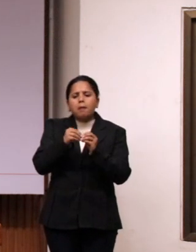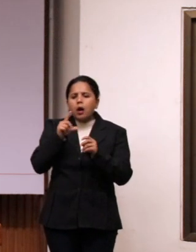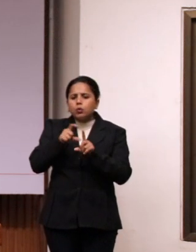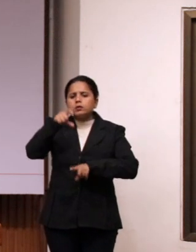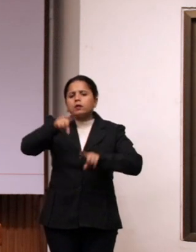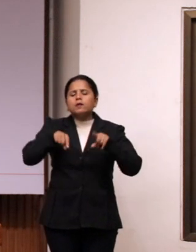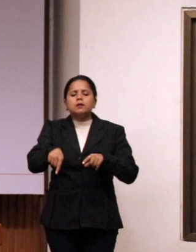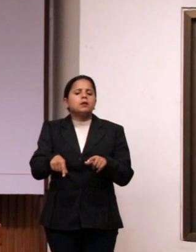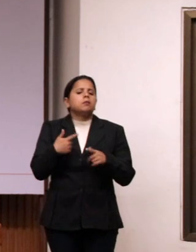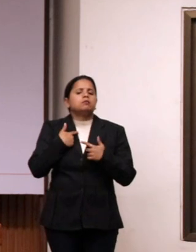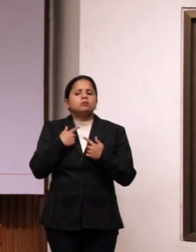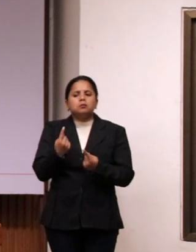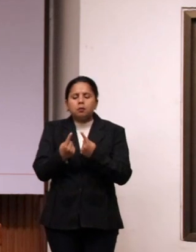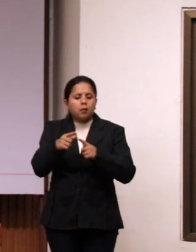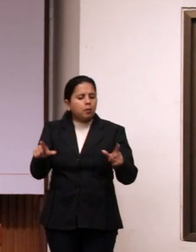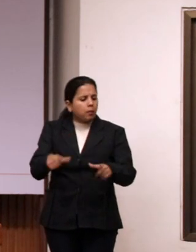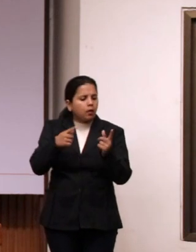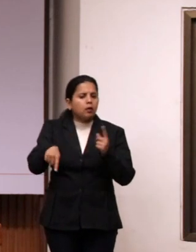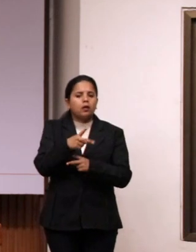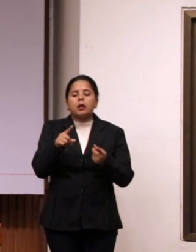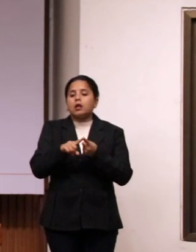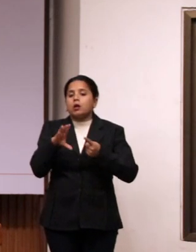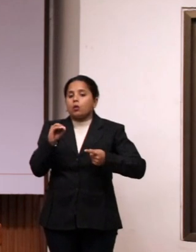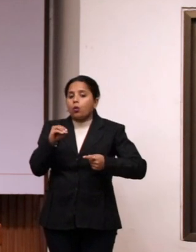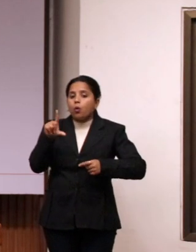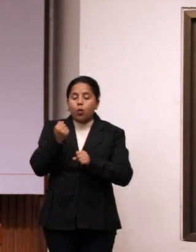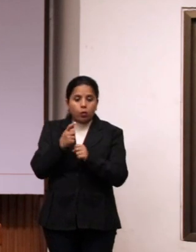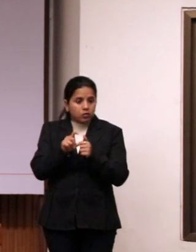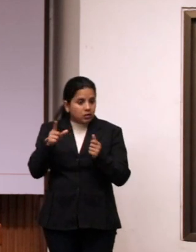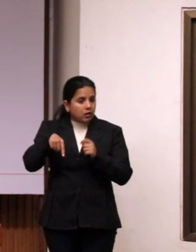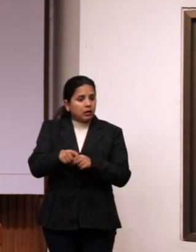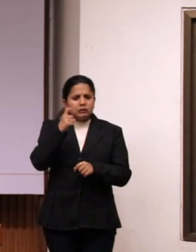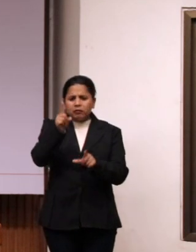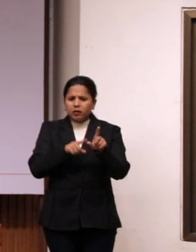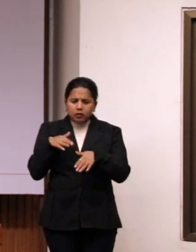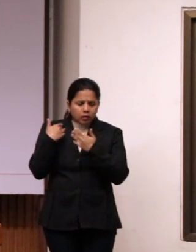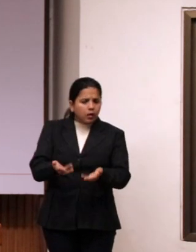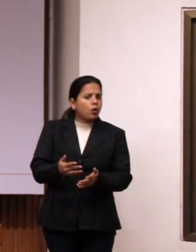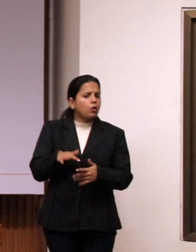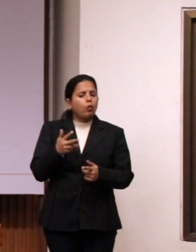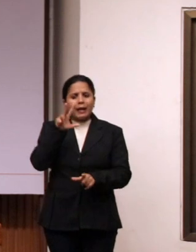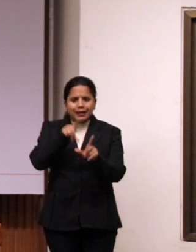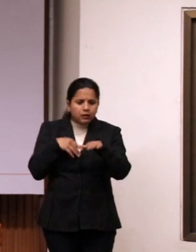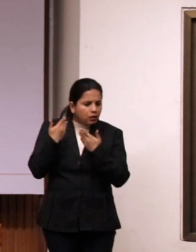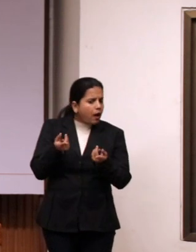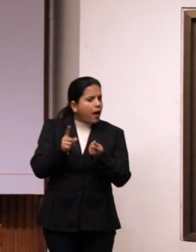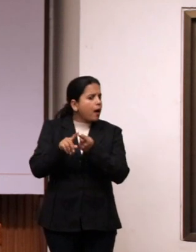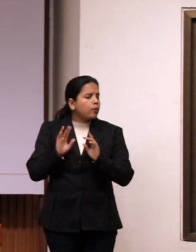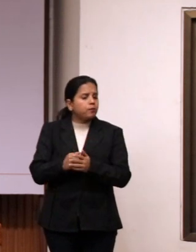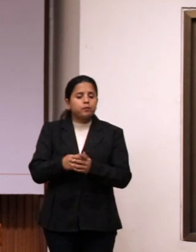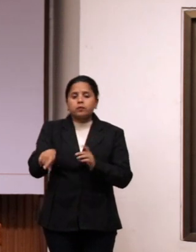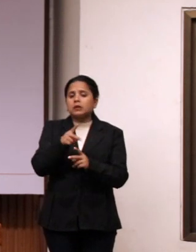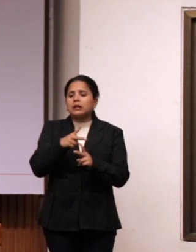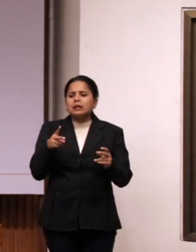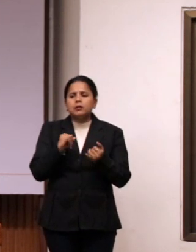that how some of the ecological services comes within 7 years or 8 years, and their assemblage of